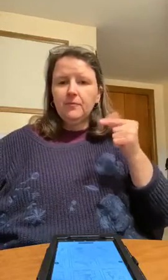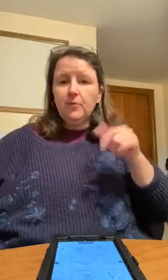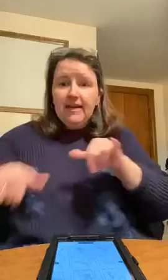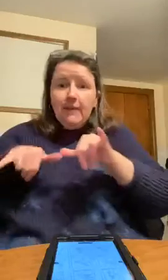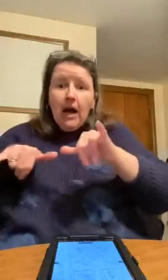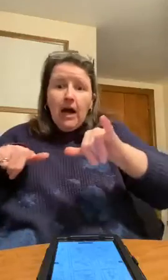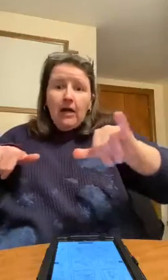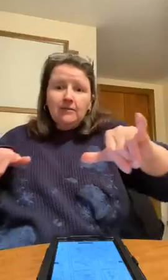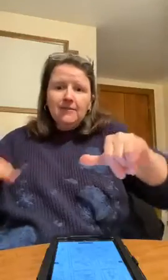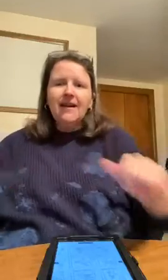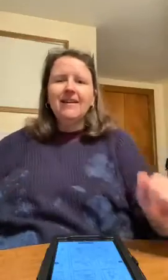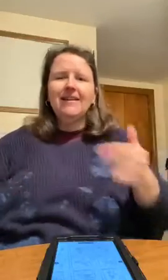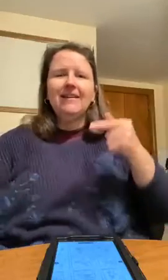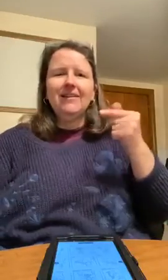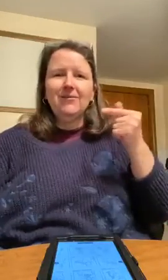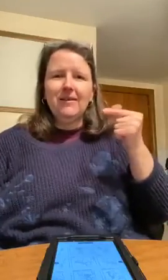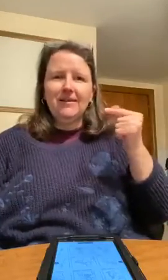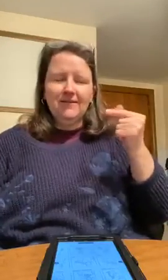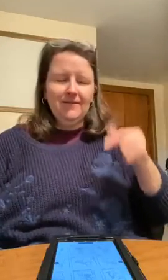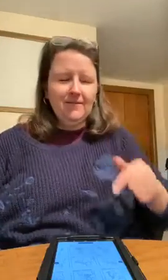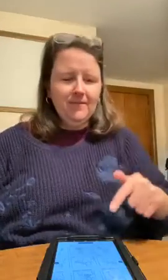Green Mile. Green.